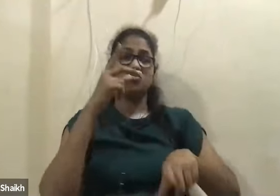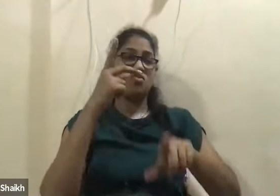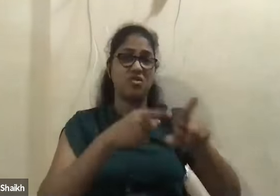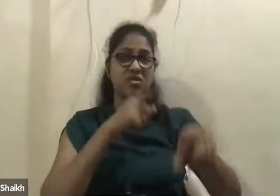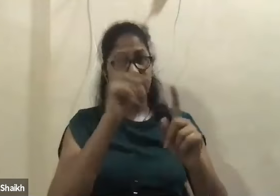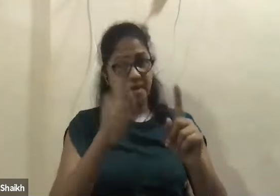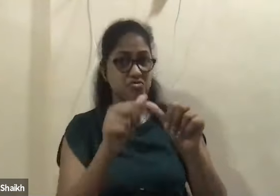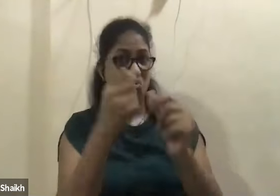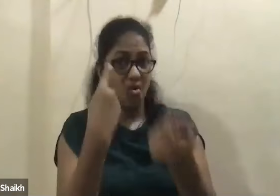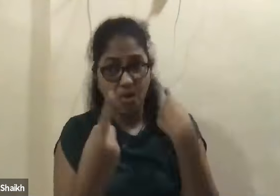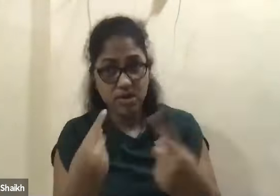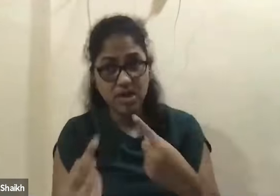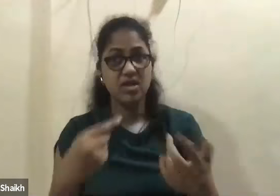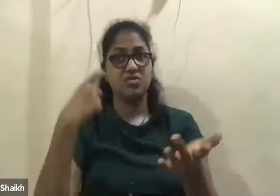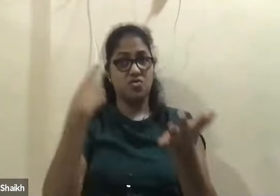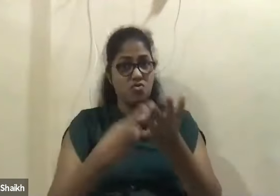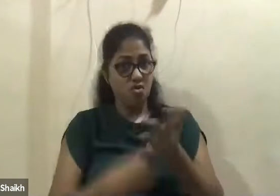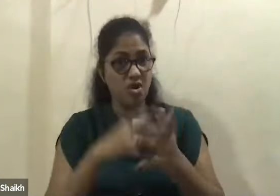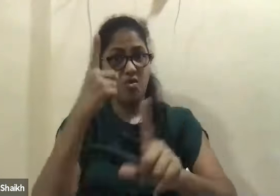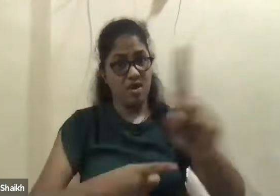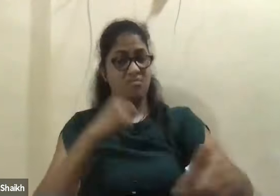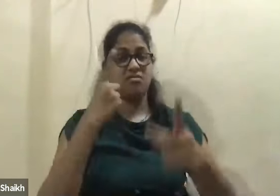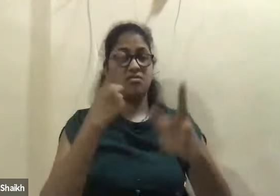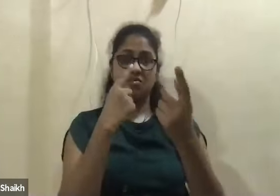other regularities like that per year? Every year, do they have